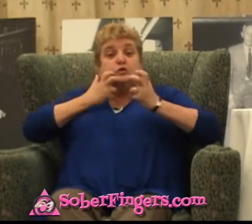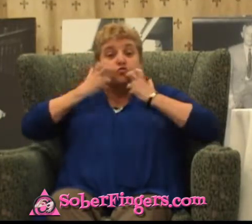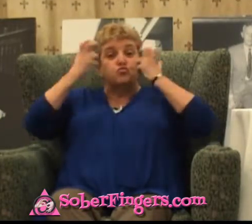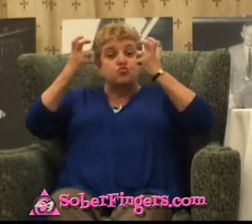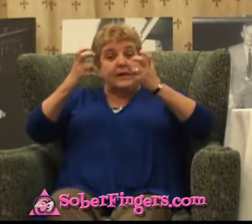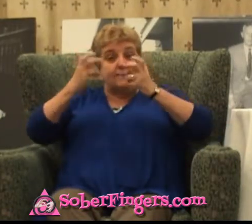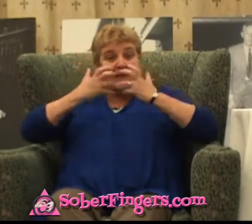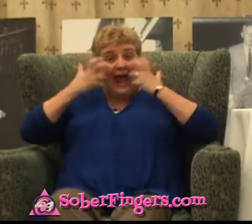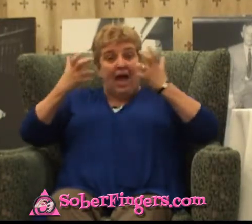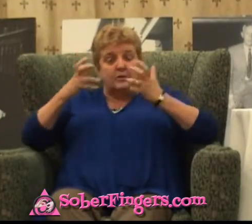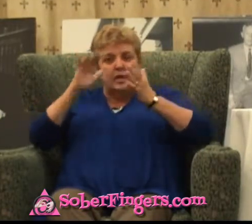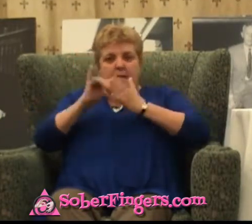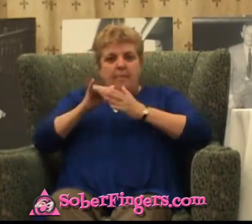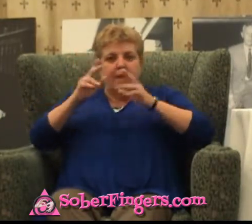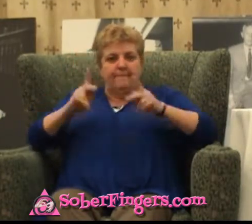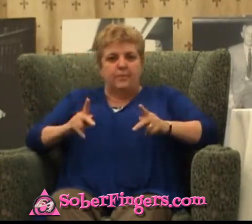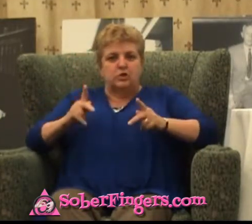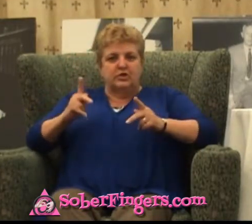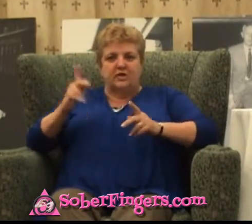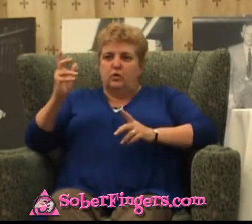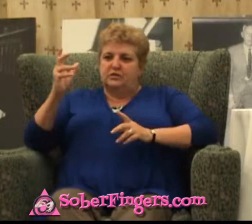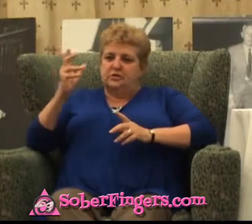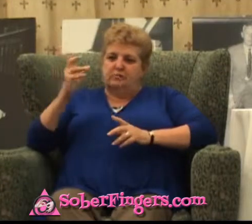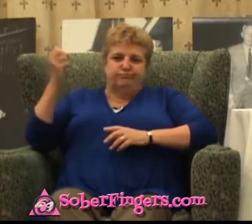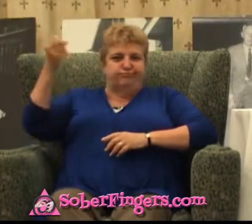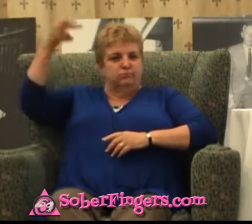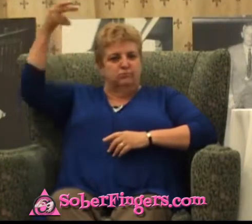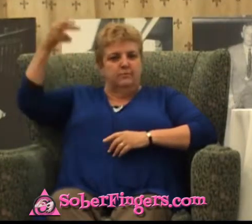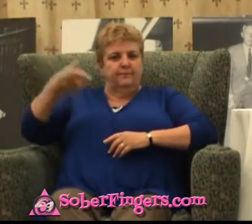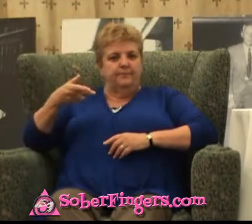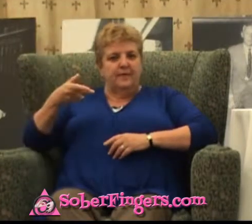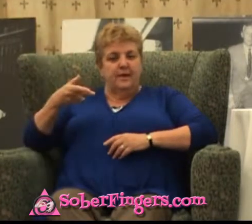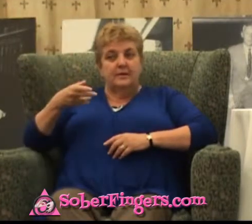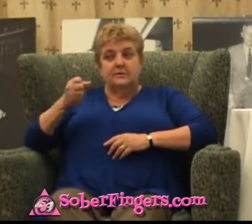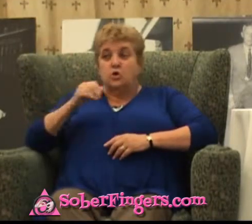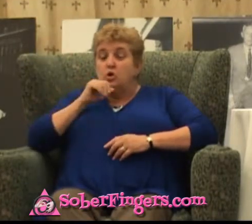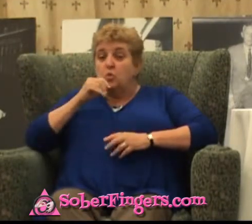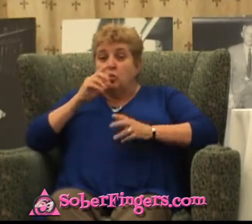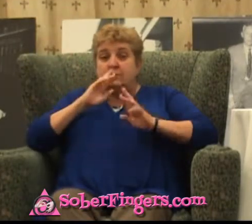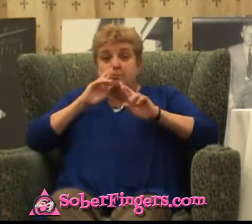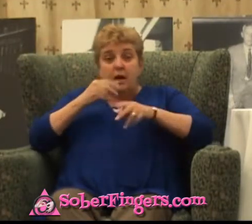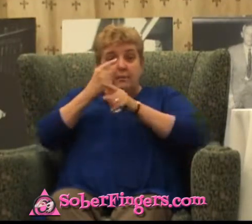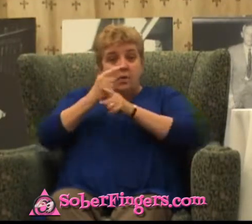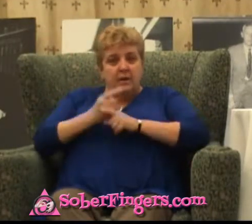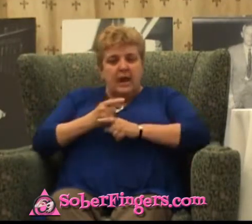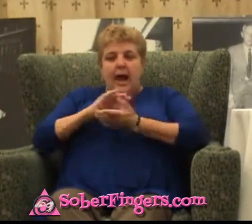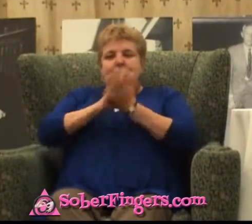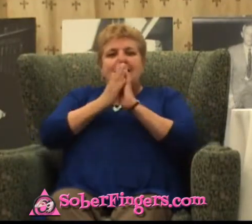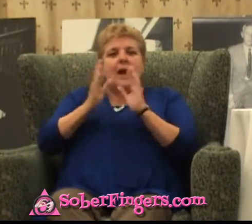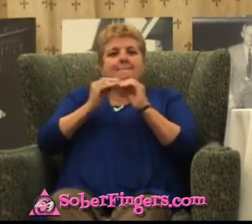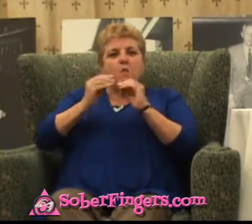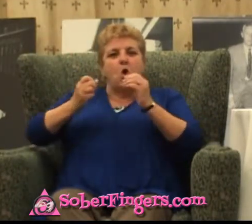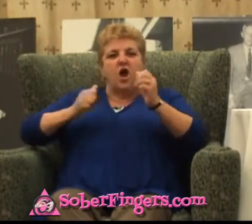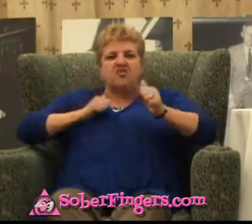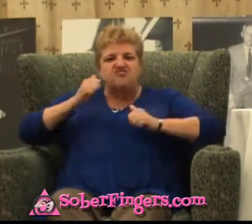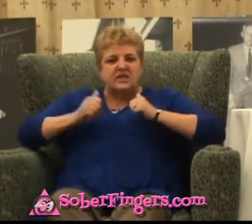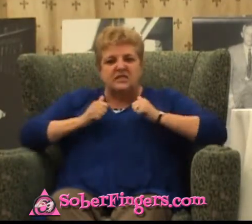should, I get more aggressive and I get more abrasive. And I finally run you right out of